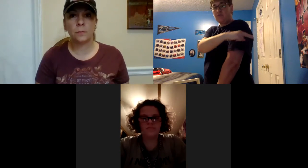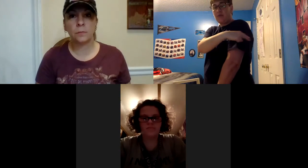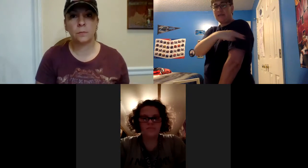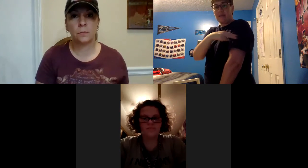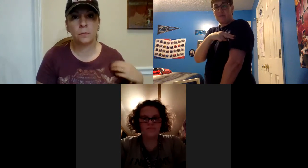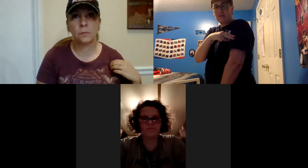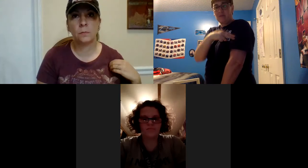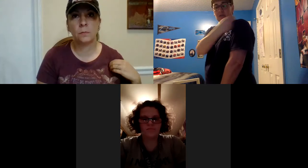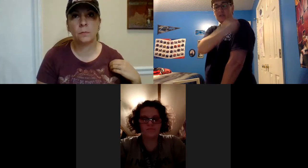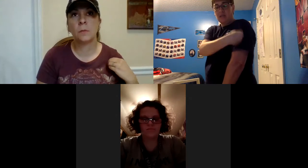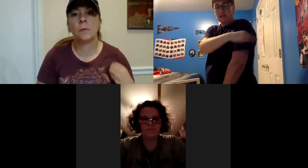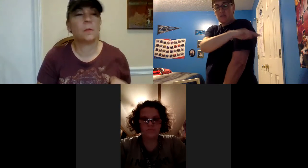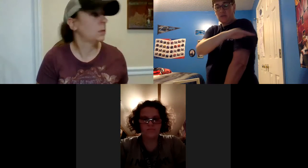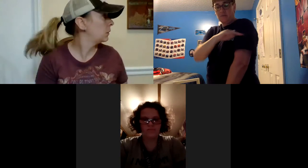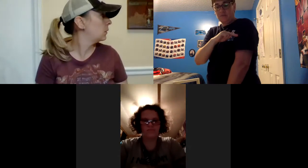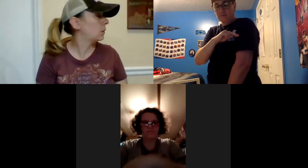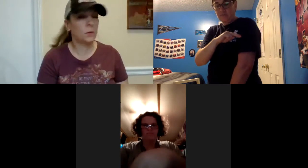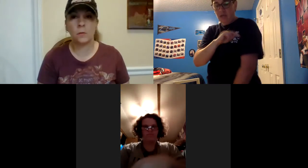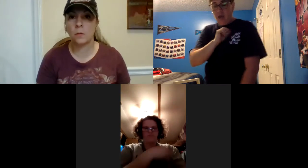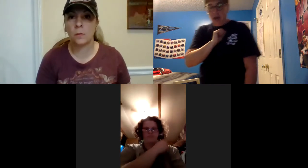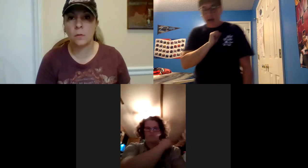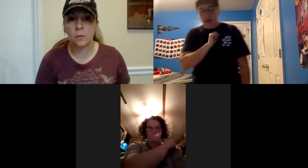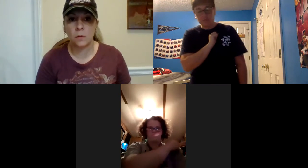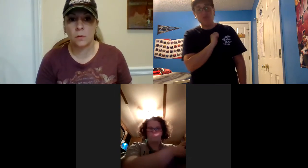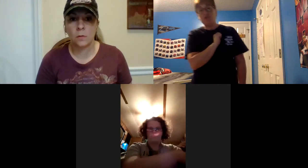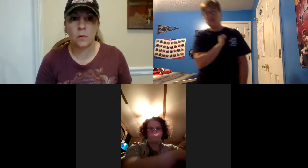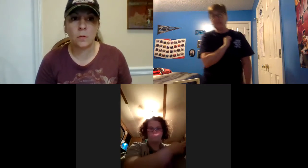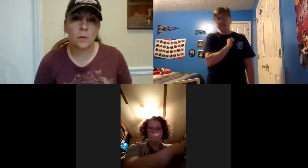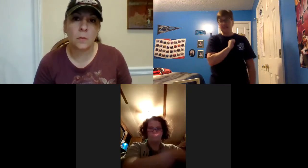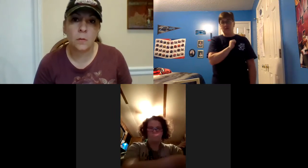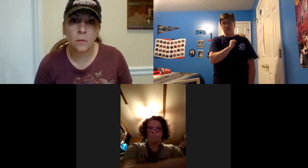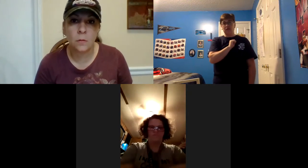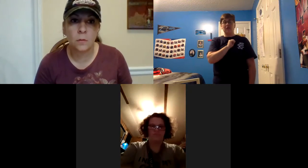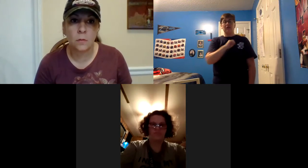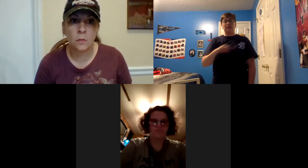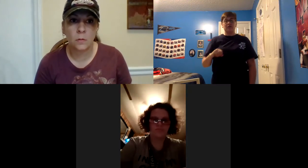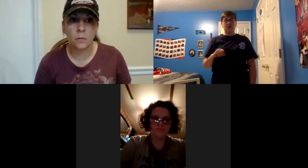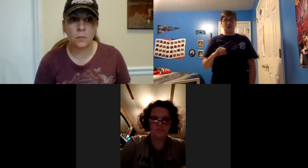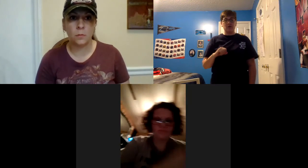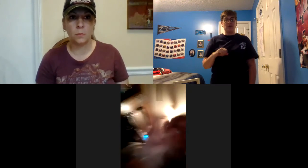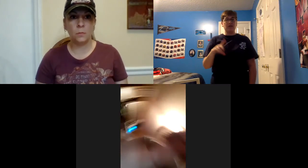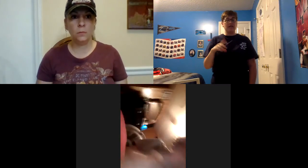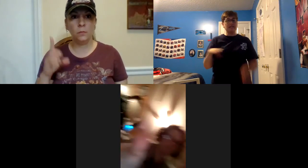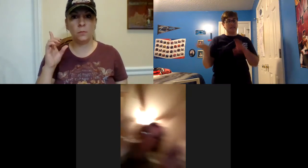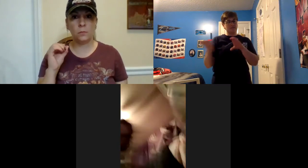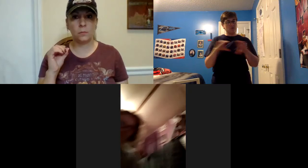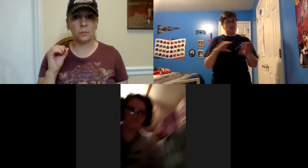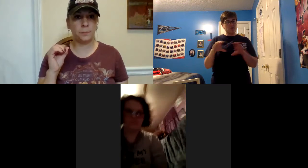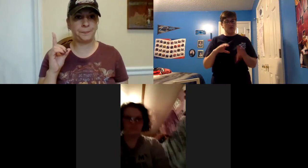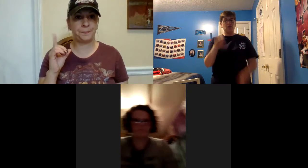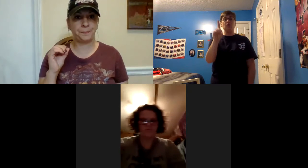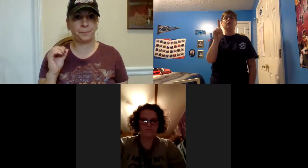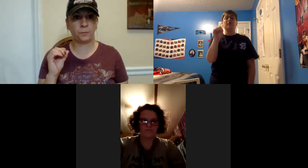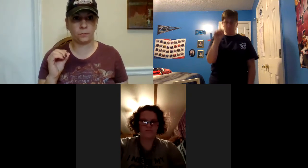your bicep to the hospital. Do you know sign language? So there again, instead of doing